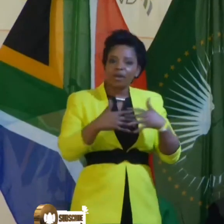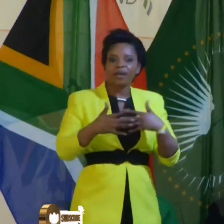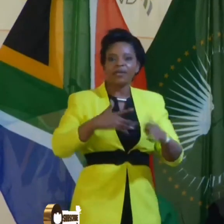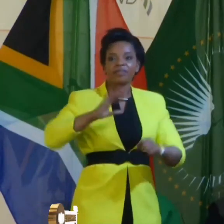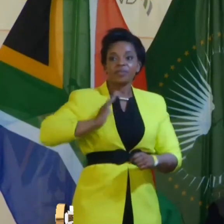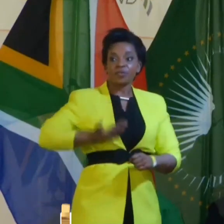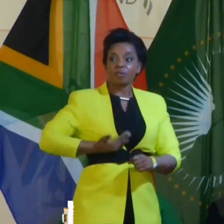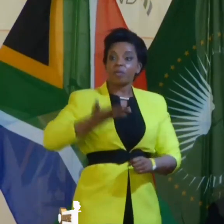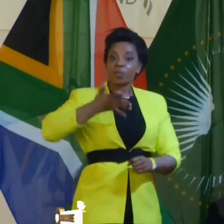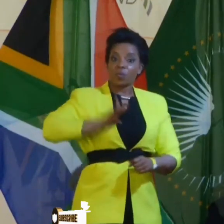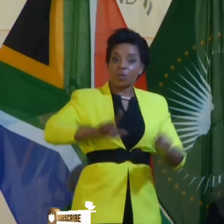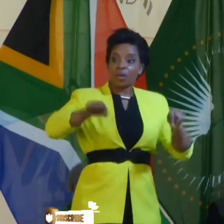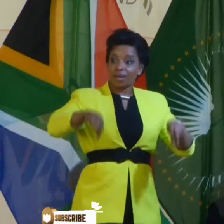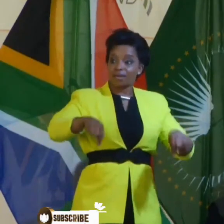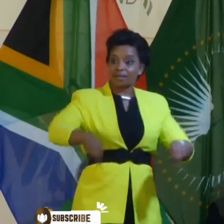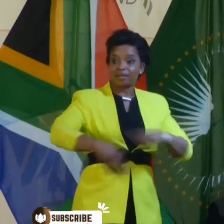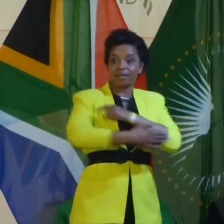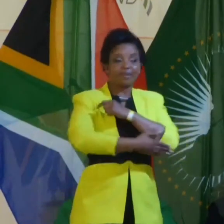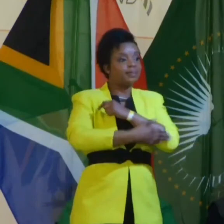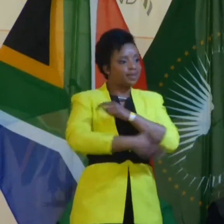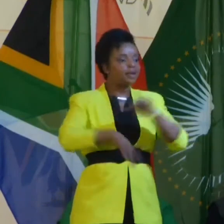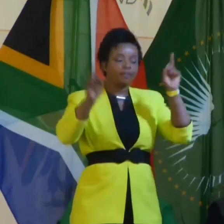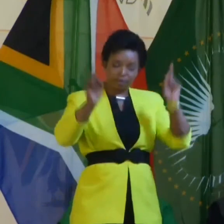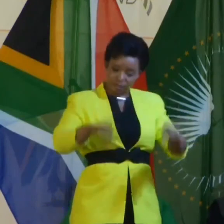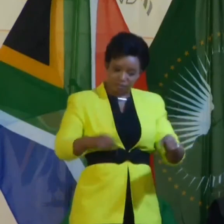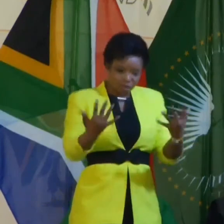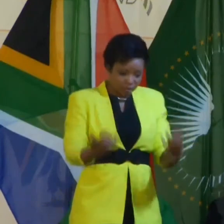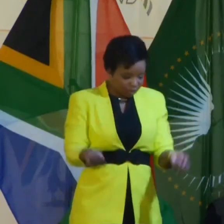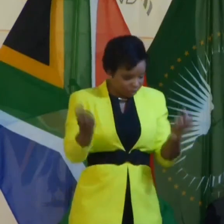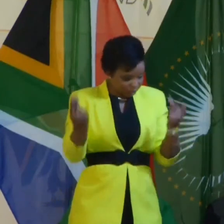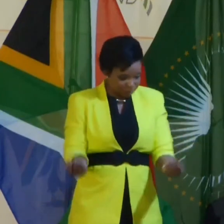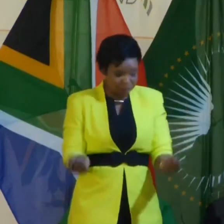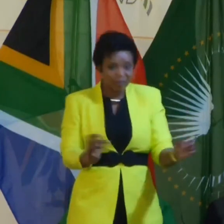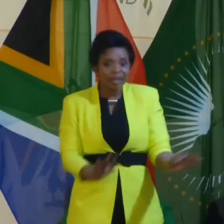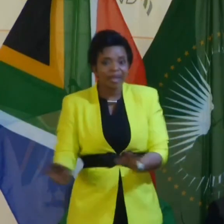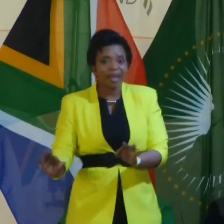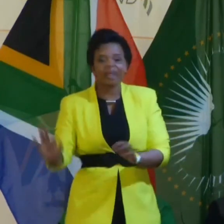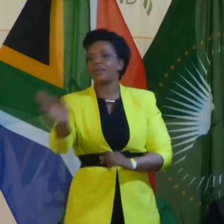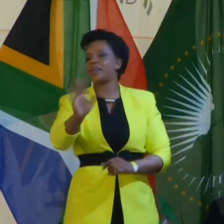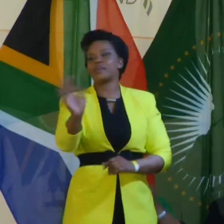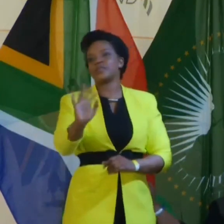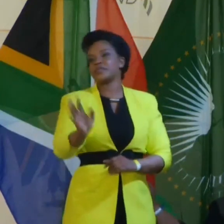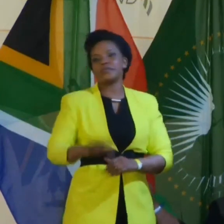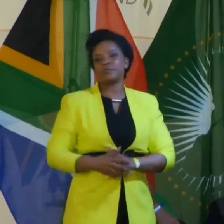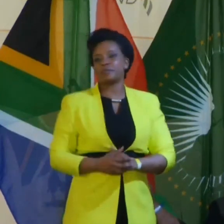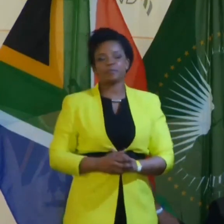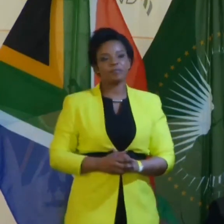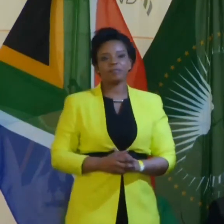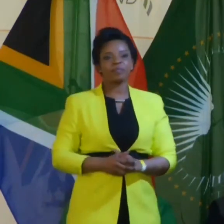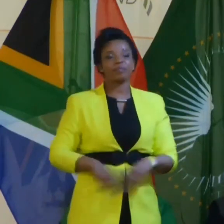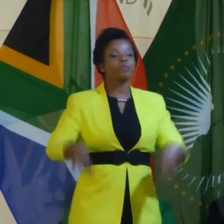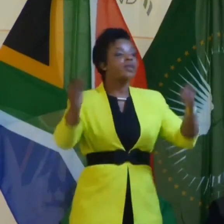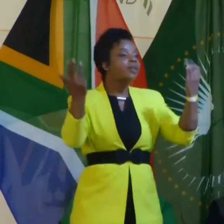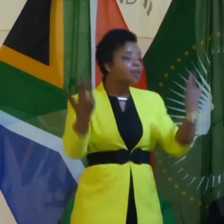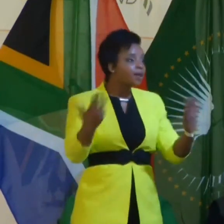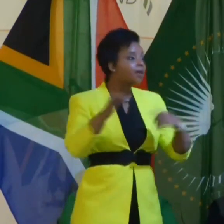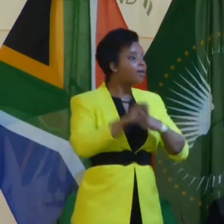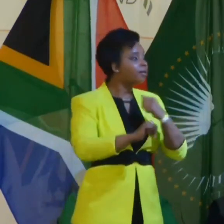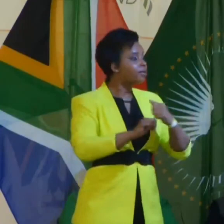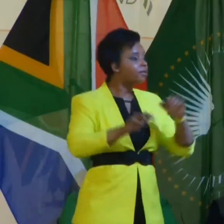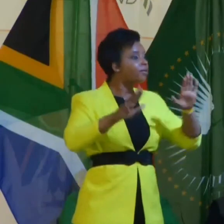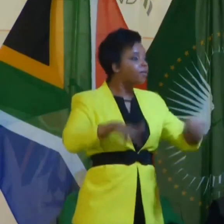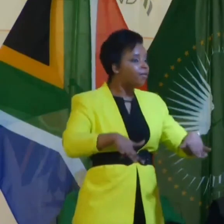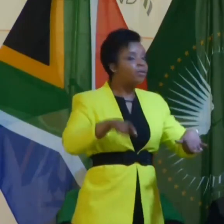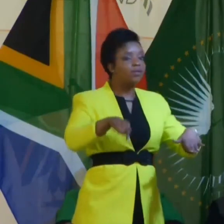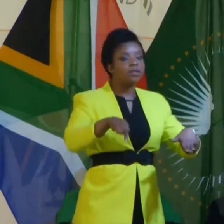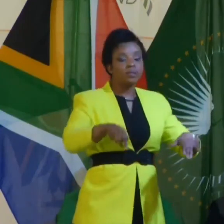our country, they must get it without any further delay. The 9th of August in our country is not an